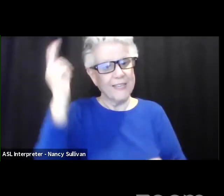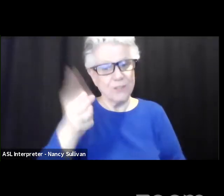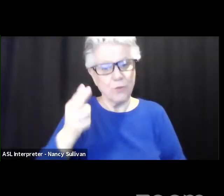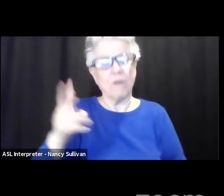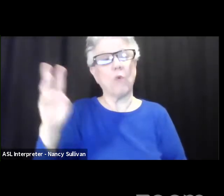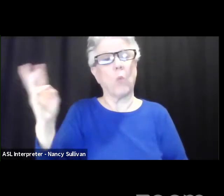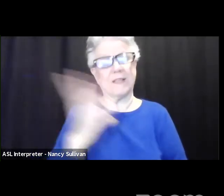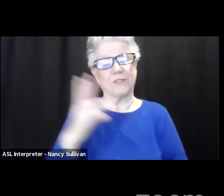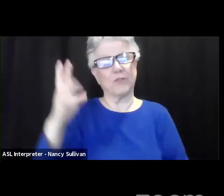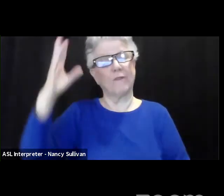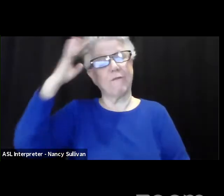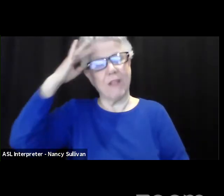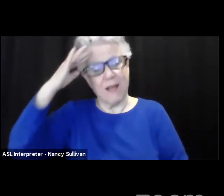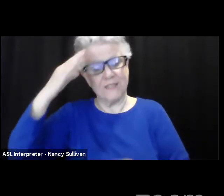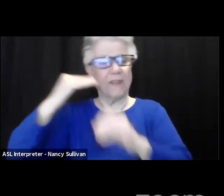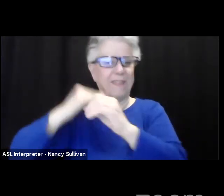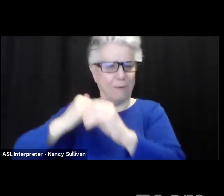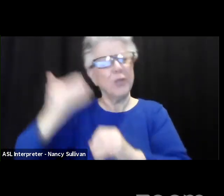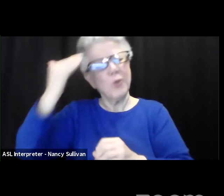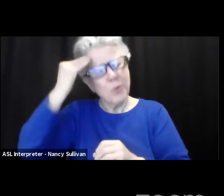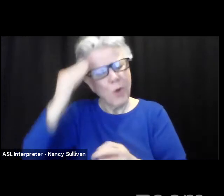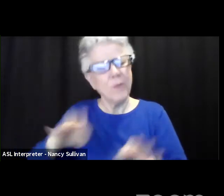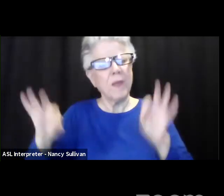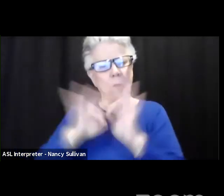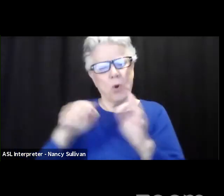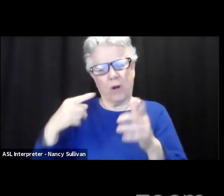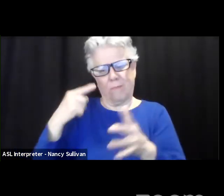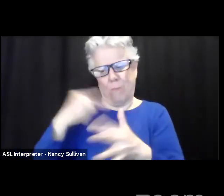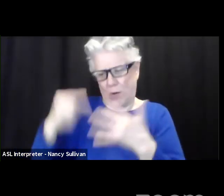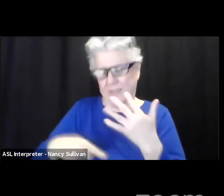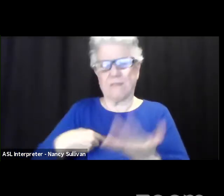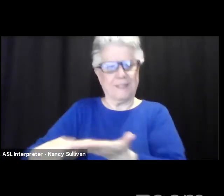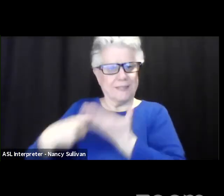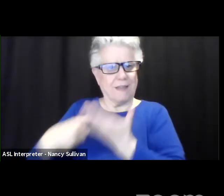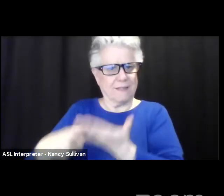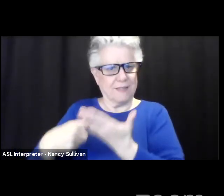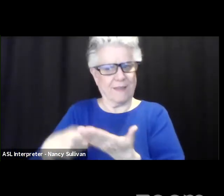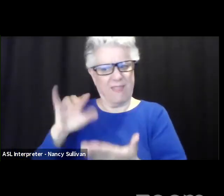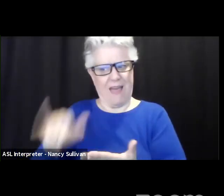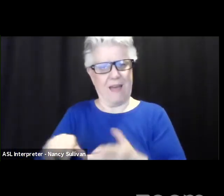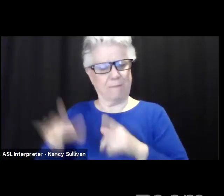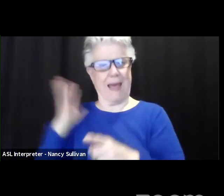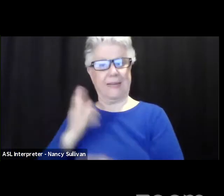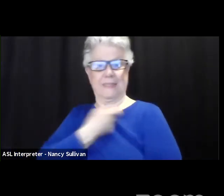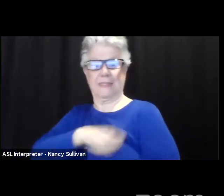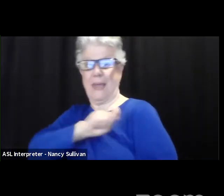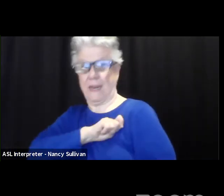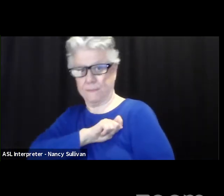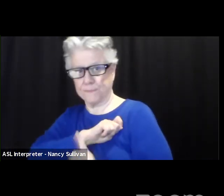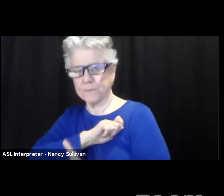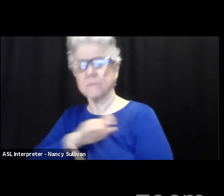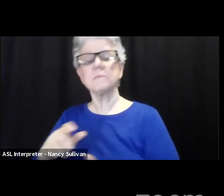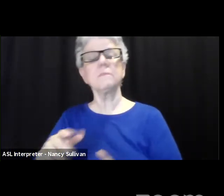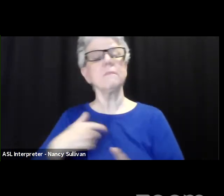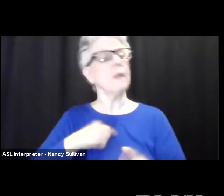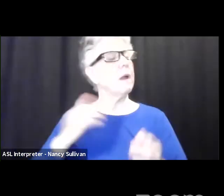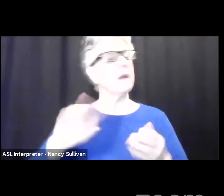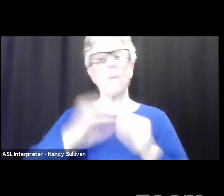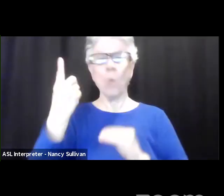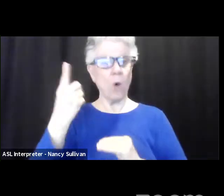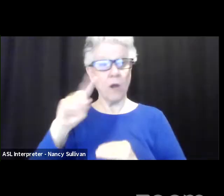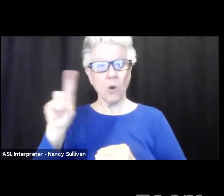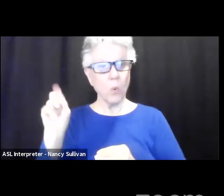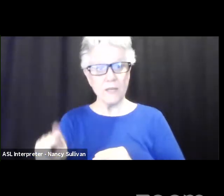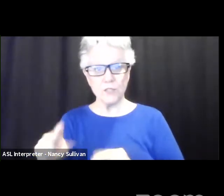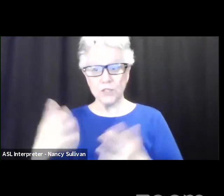theology will be familiar with the key points of disputation during that period in Spain. So among the most prominent questions were like